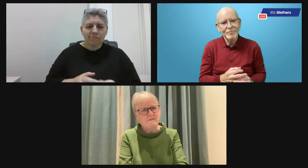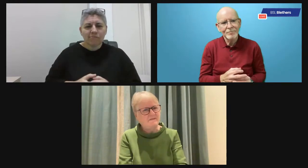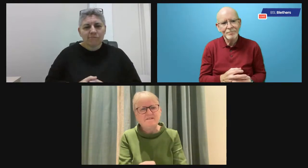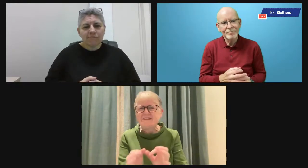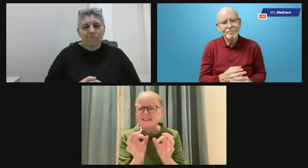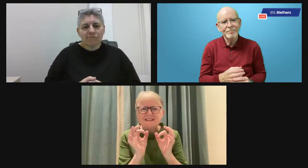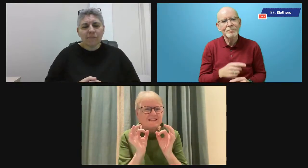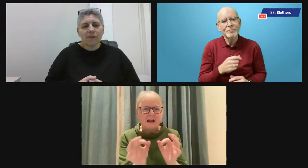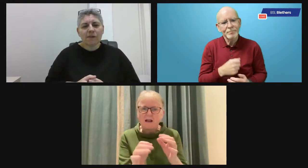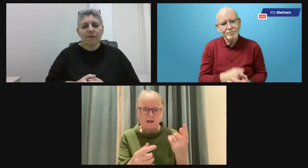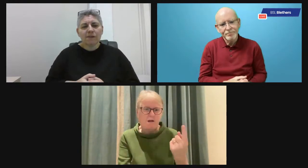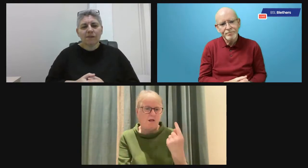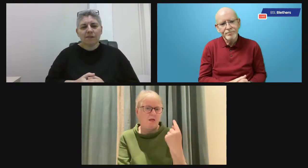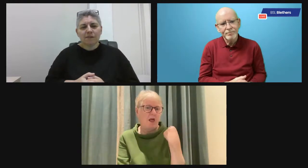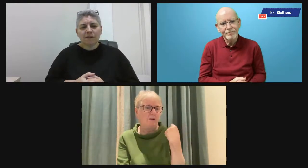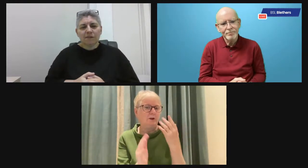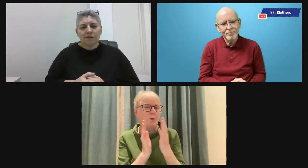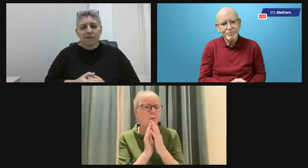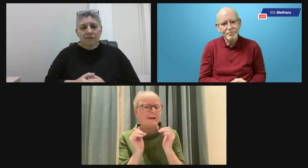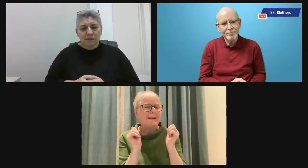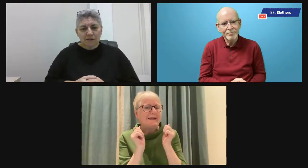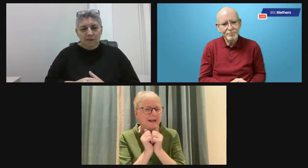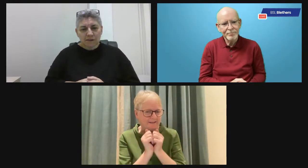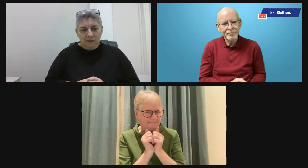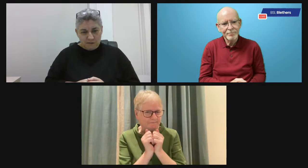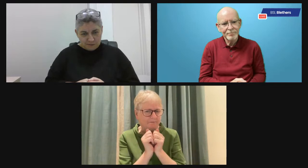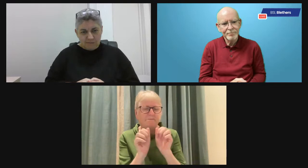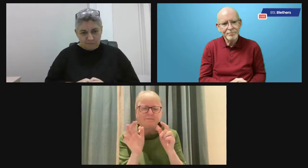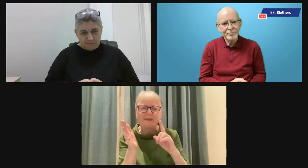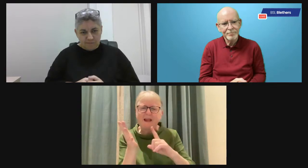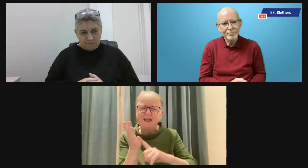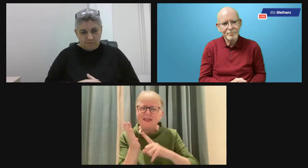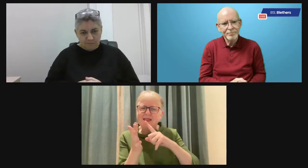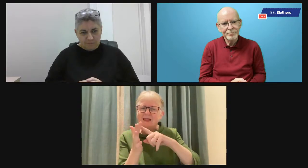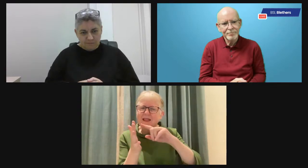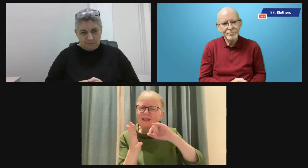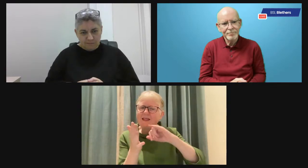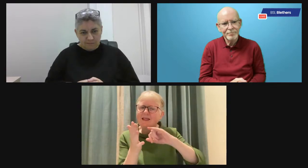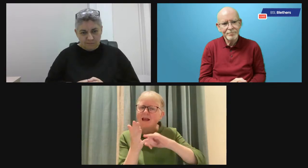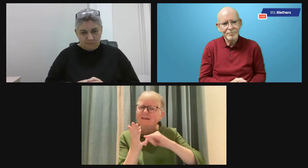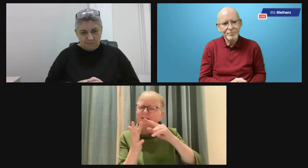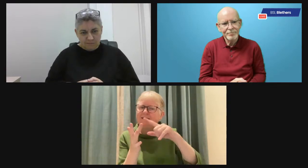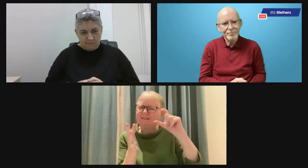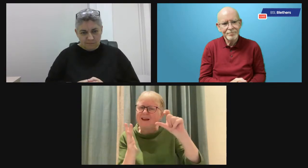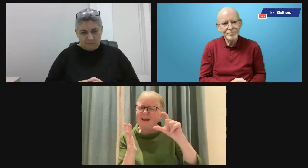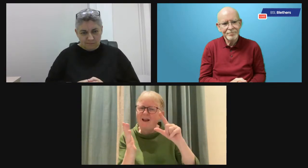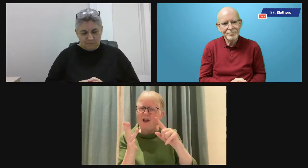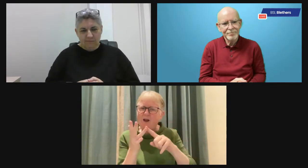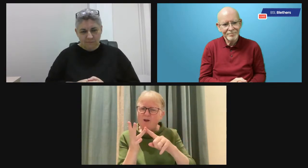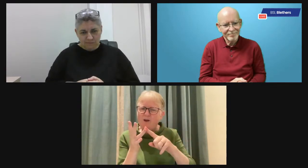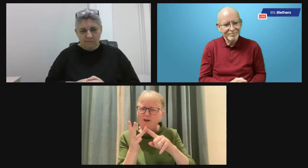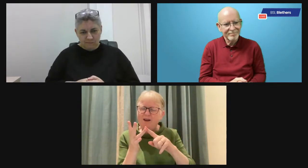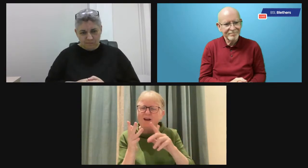all there. It'd be lovely to see people actually utilising that.